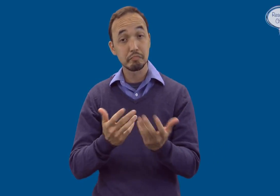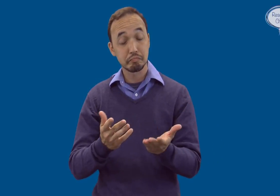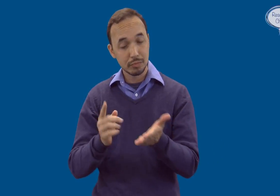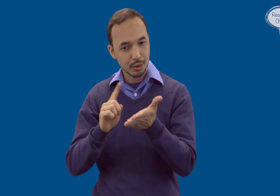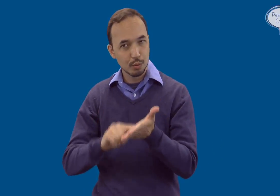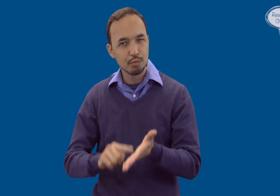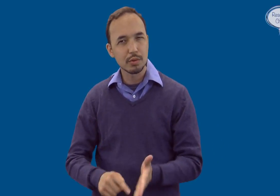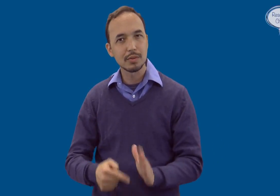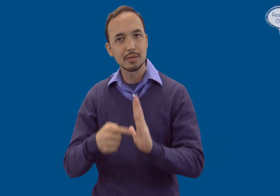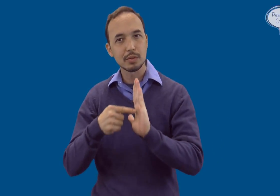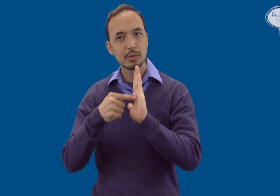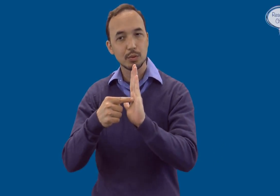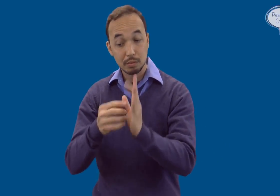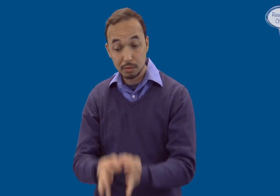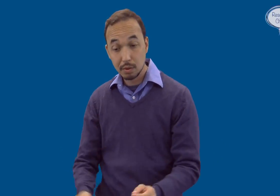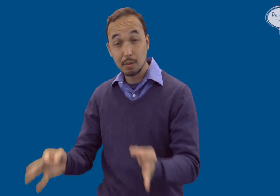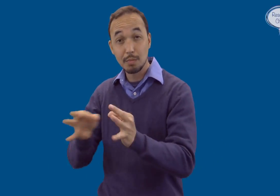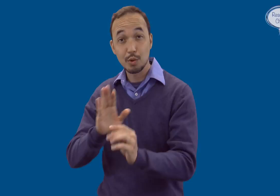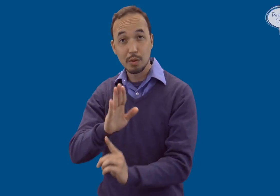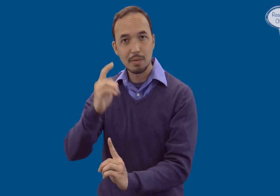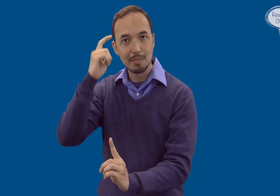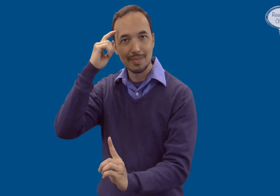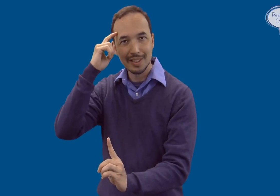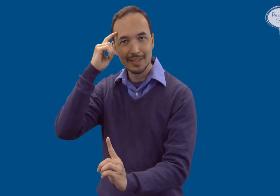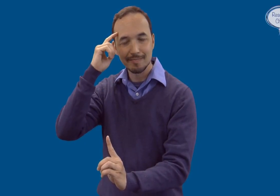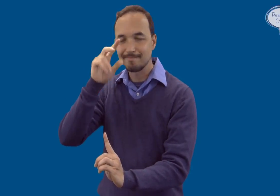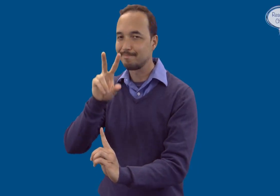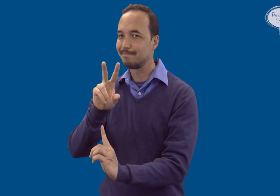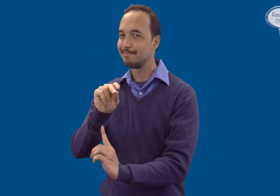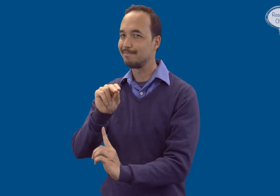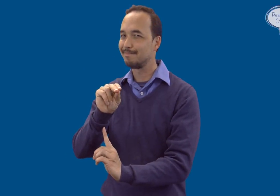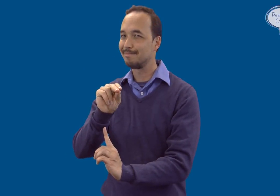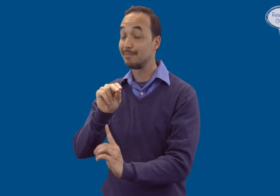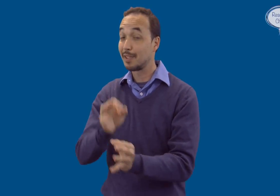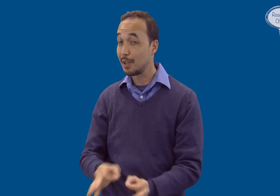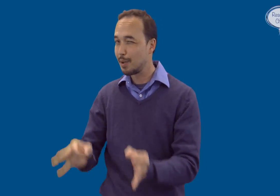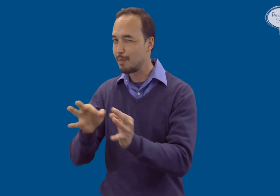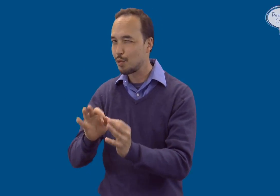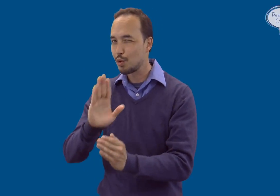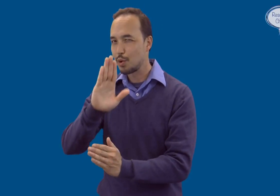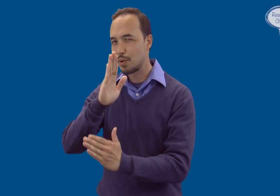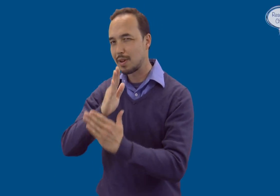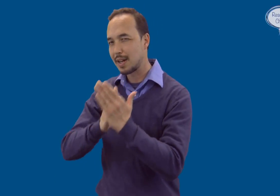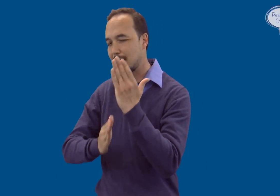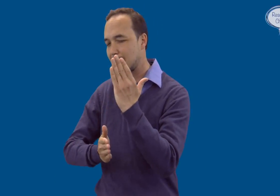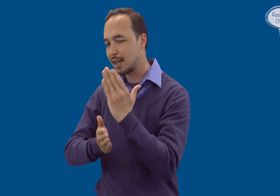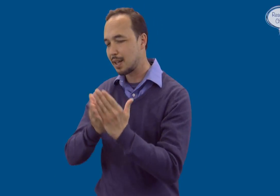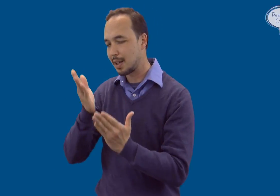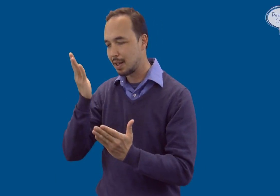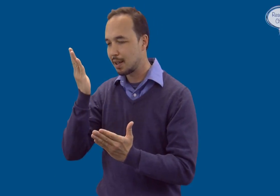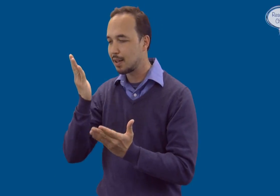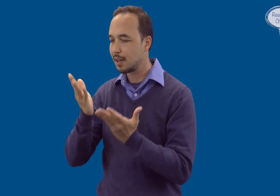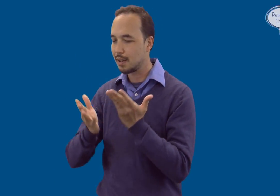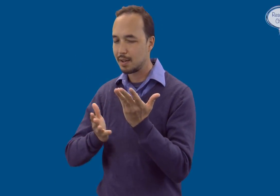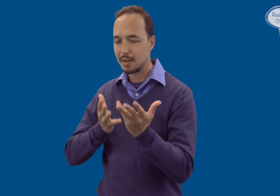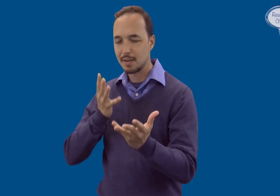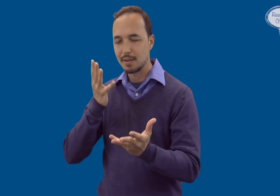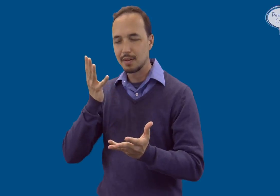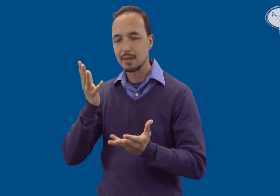ask? Well, research shows that the key may not be in your mind, but in your hands.